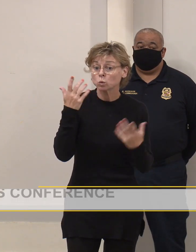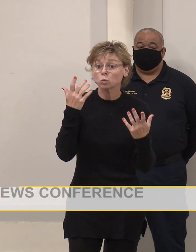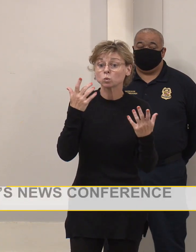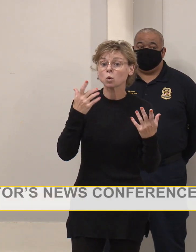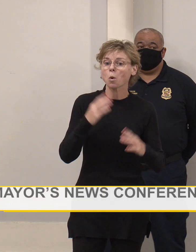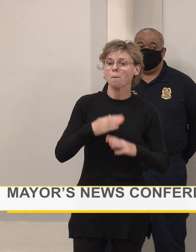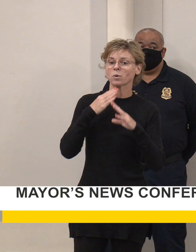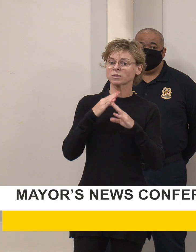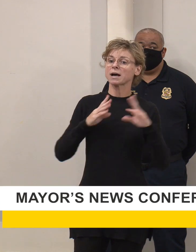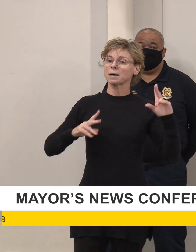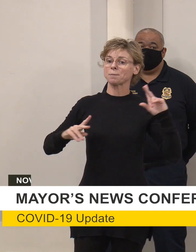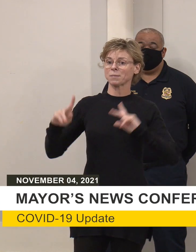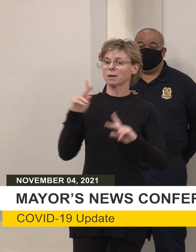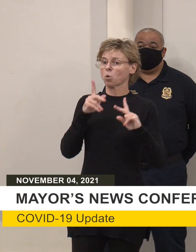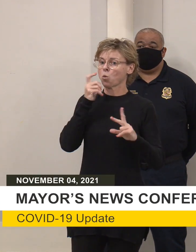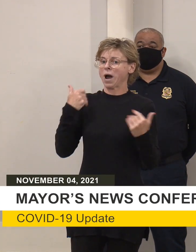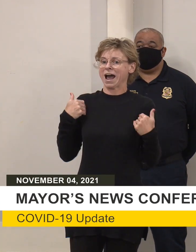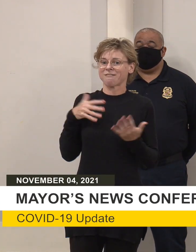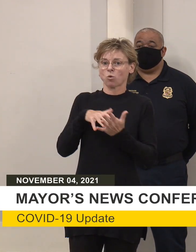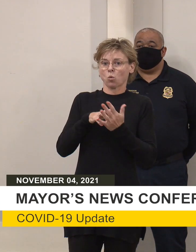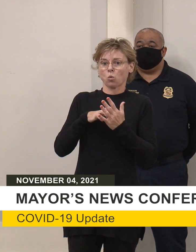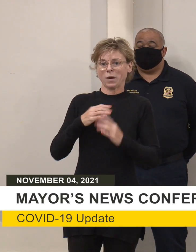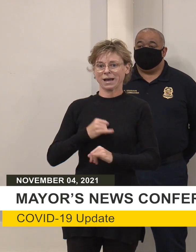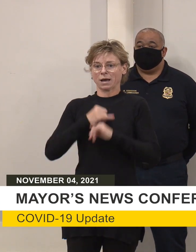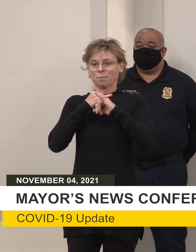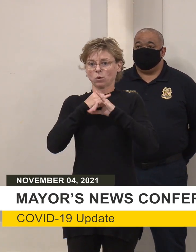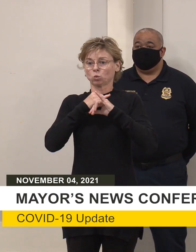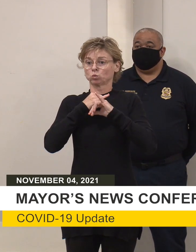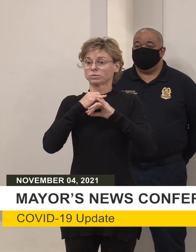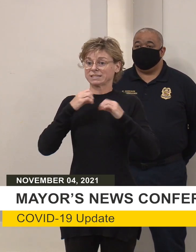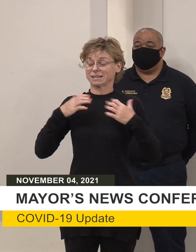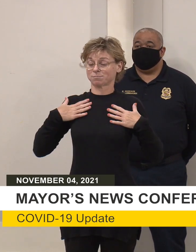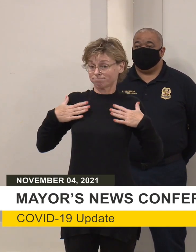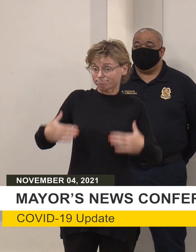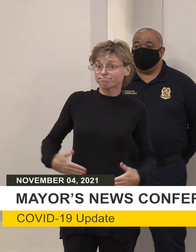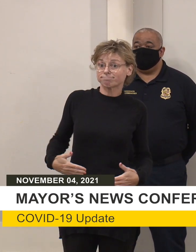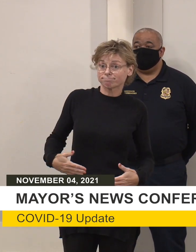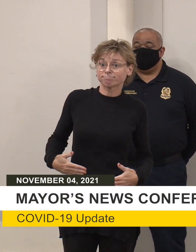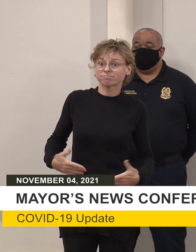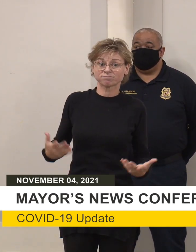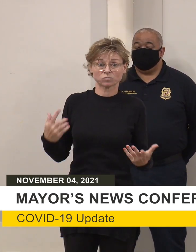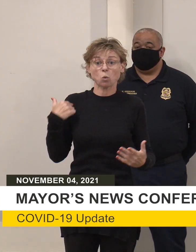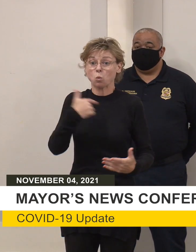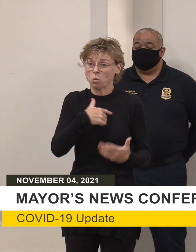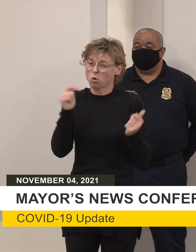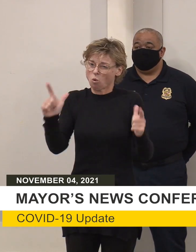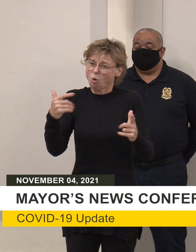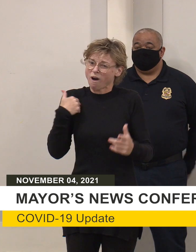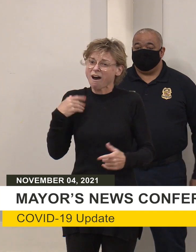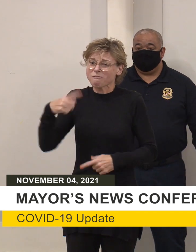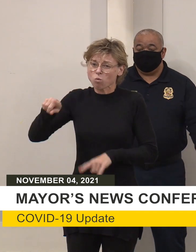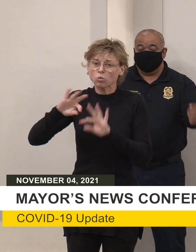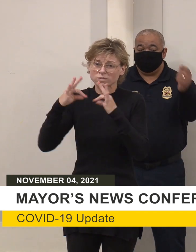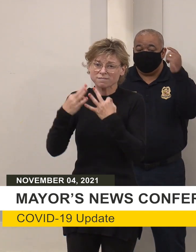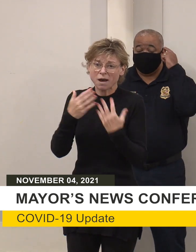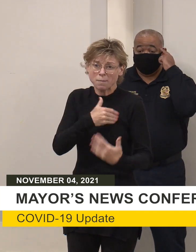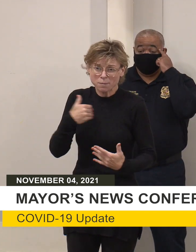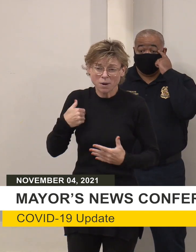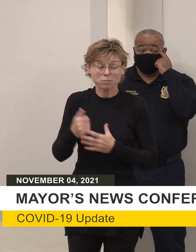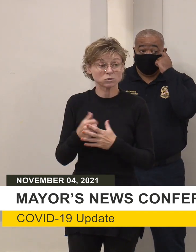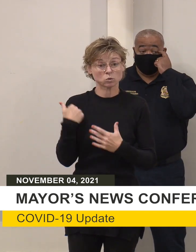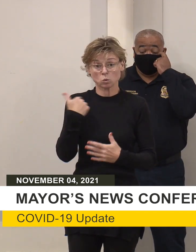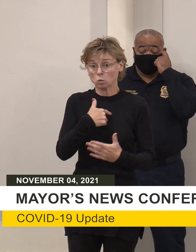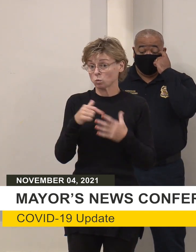protect those immune-compromised residents and family members that we all have. And as we continue to navigate this